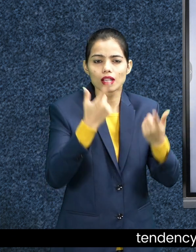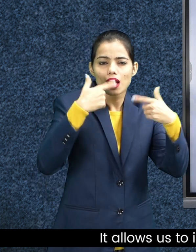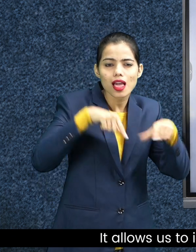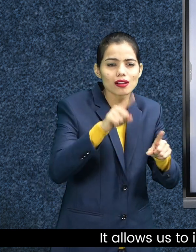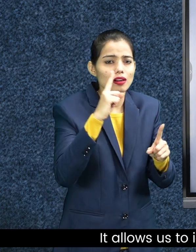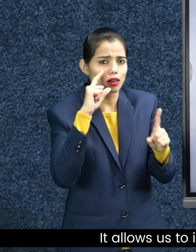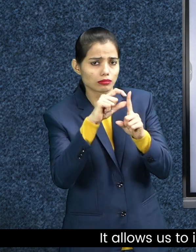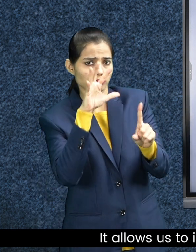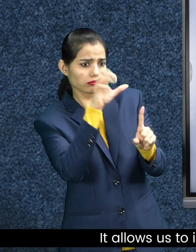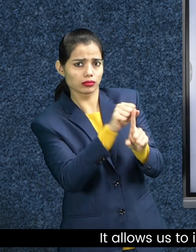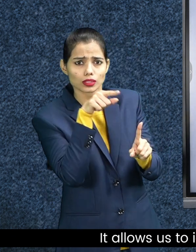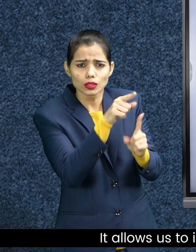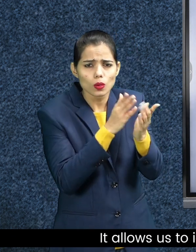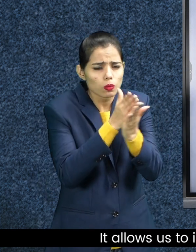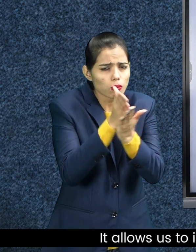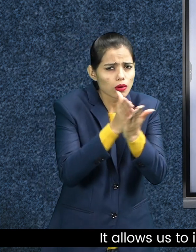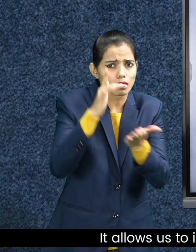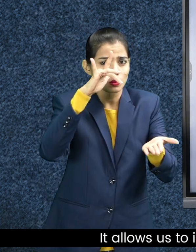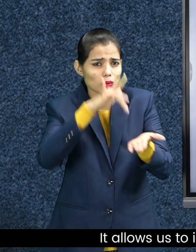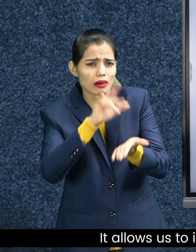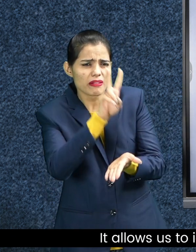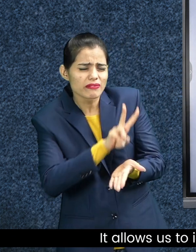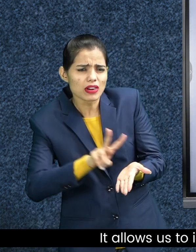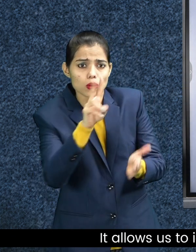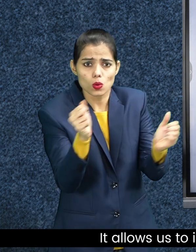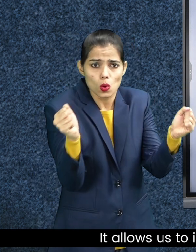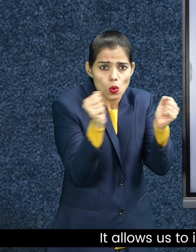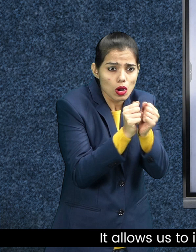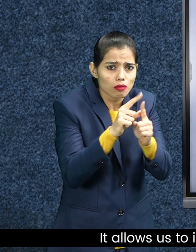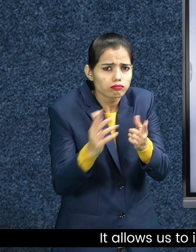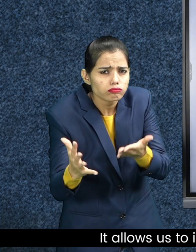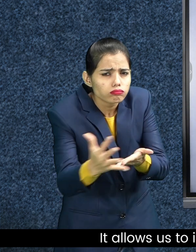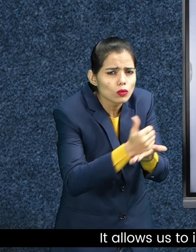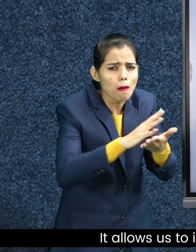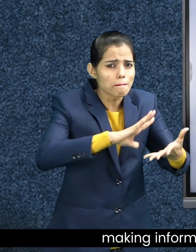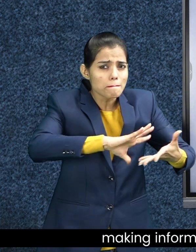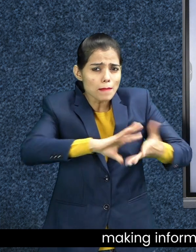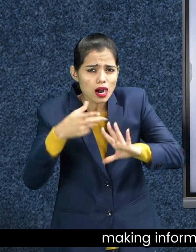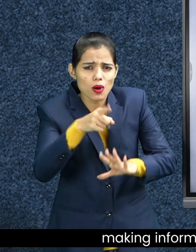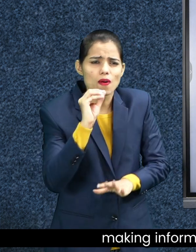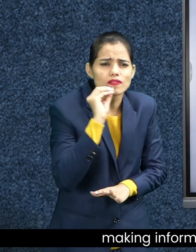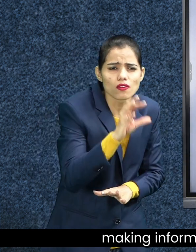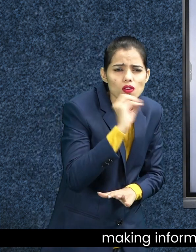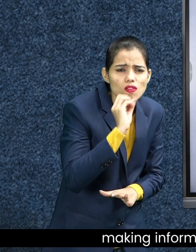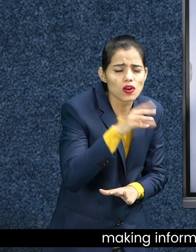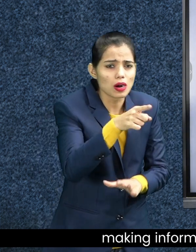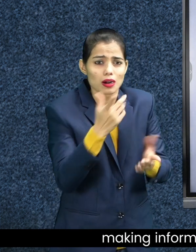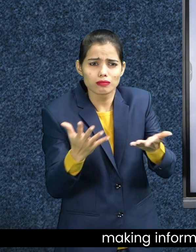It allows us to identify the typical or central value within a data set, making informed decisions and